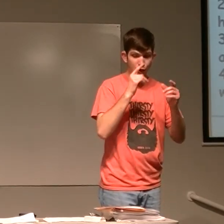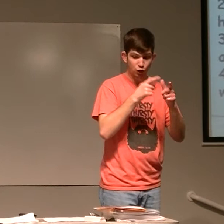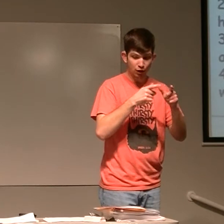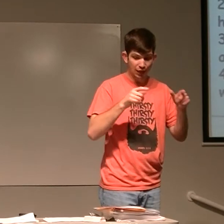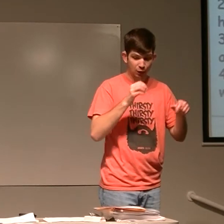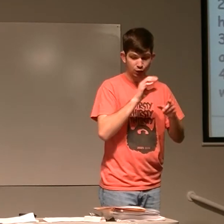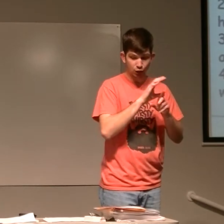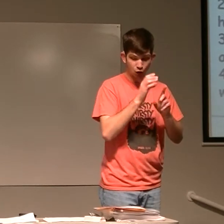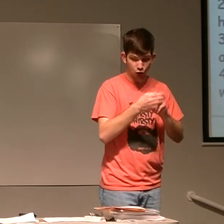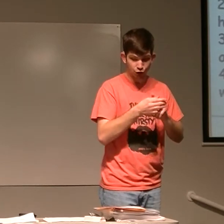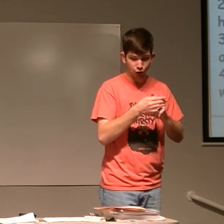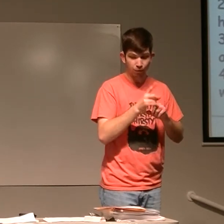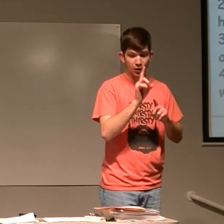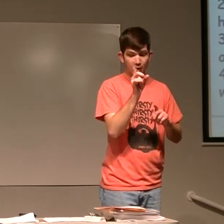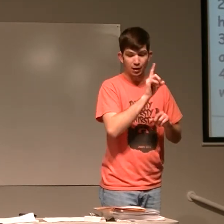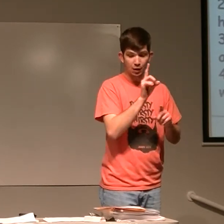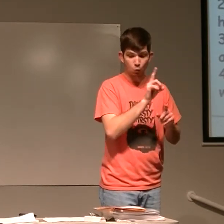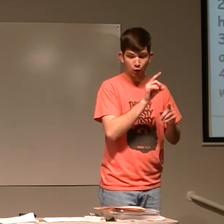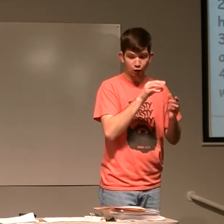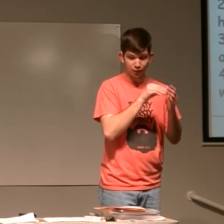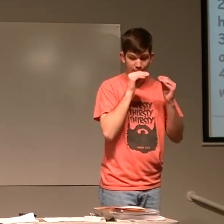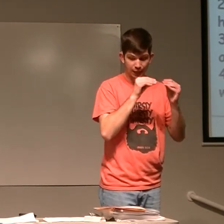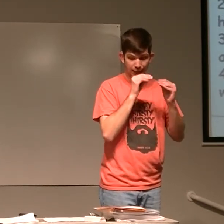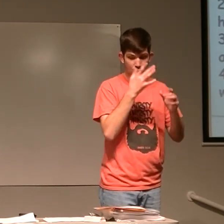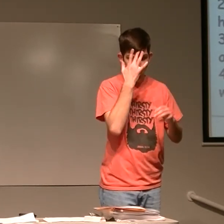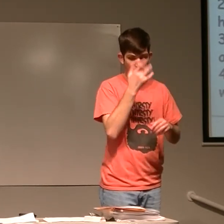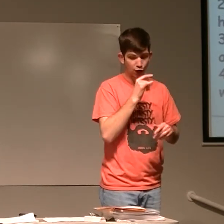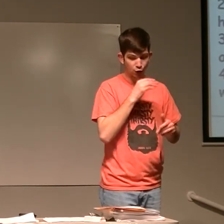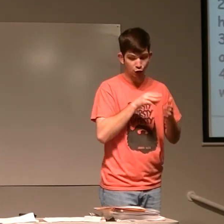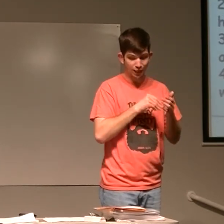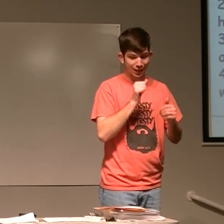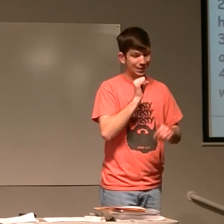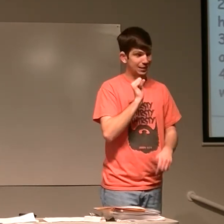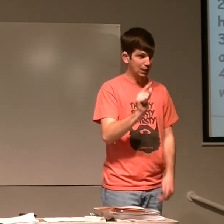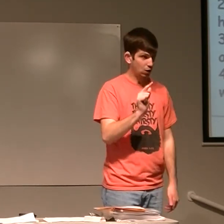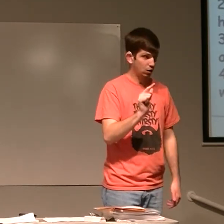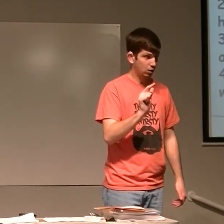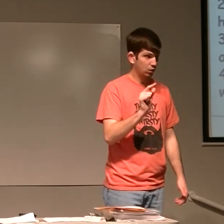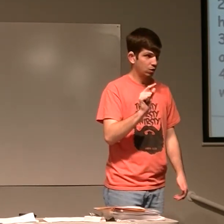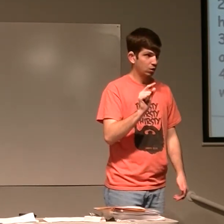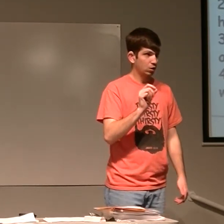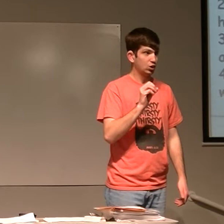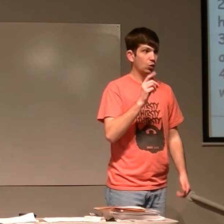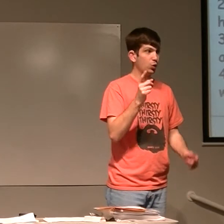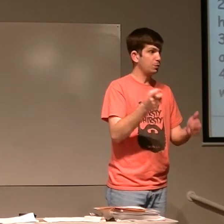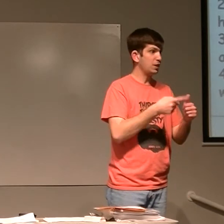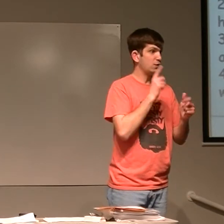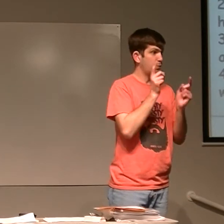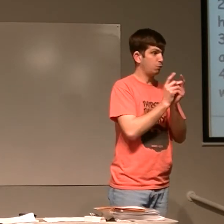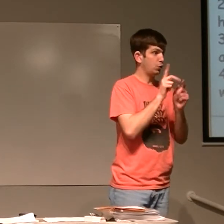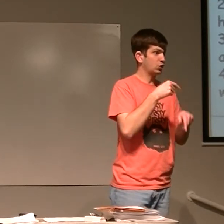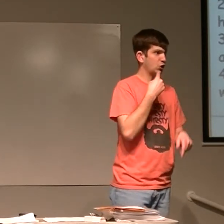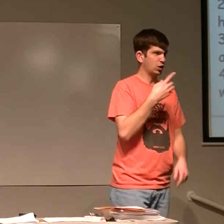you the language and culture, and where you're studying, and why are you learning ASL. So when you meet the person, they're going to